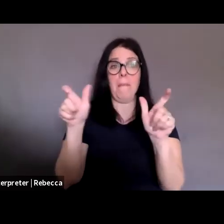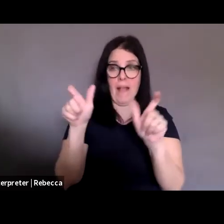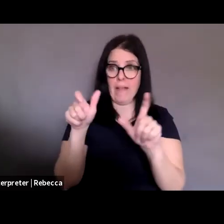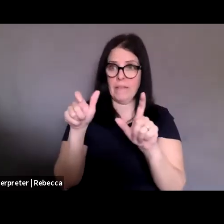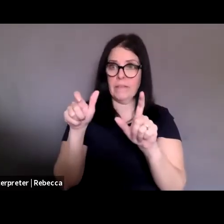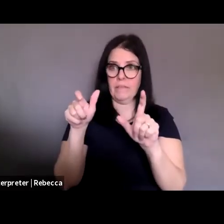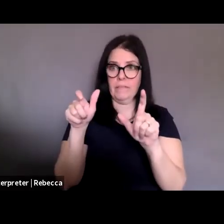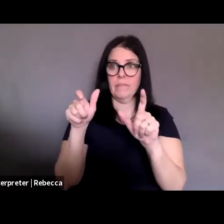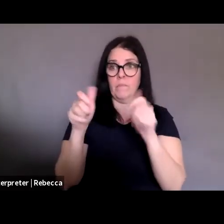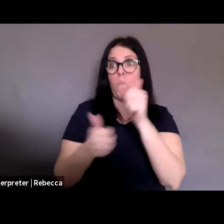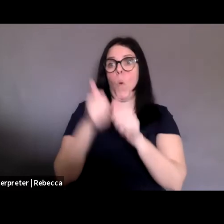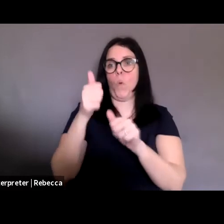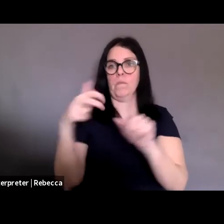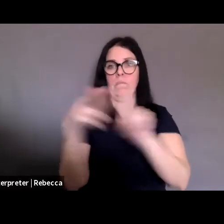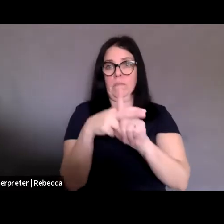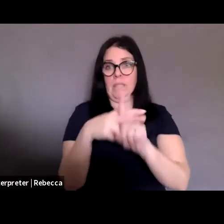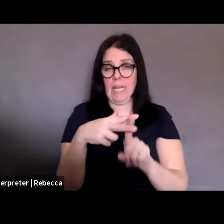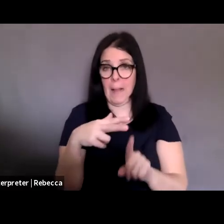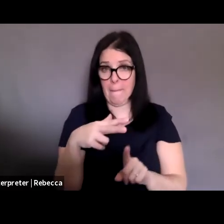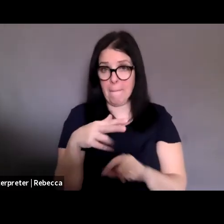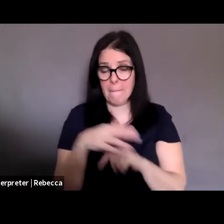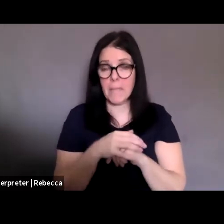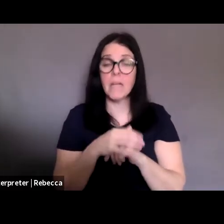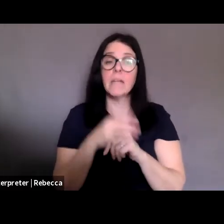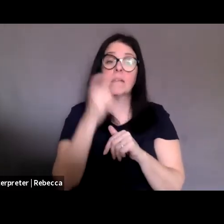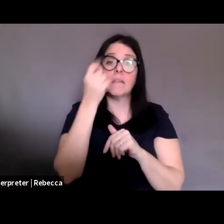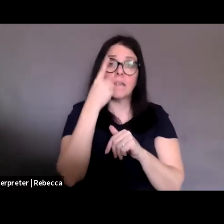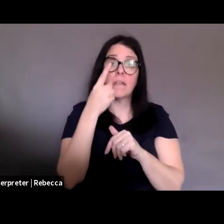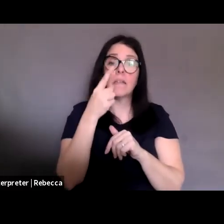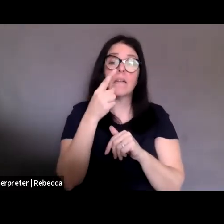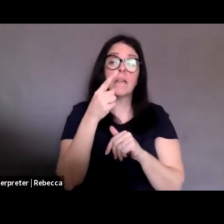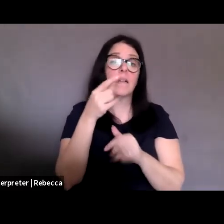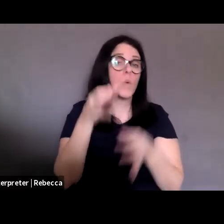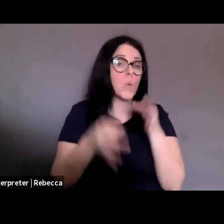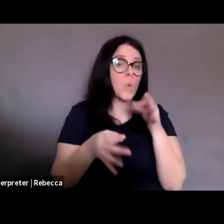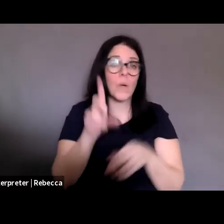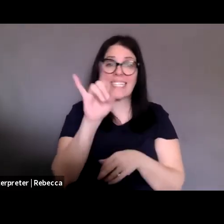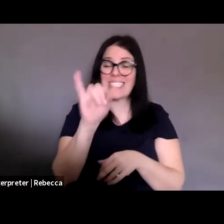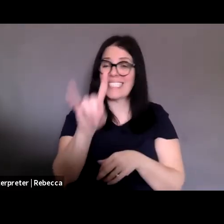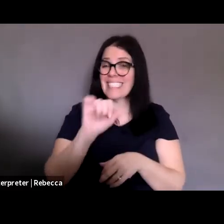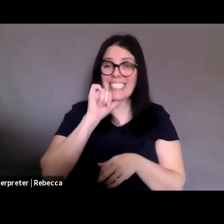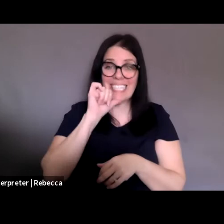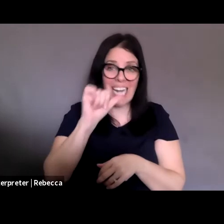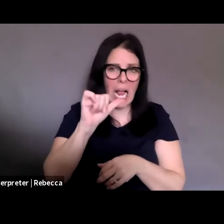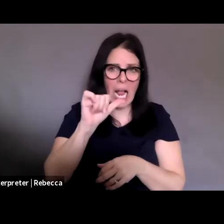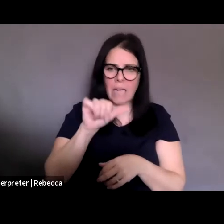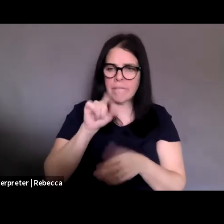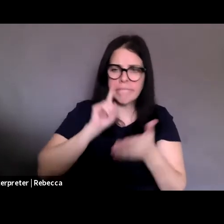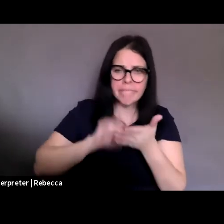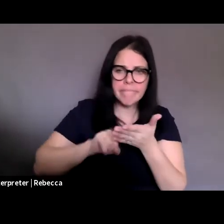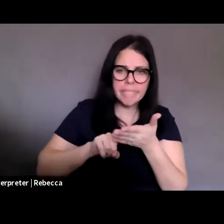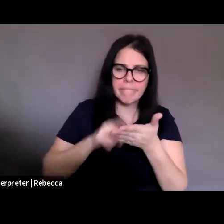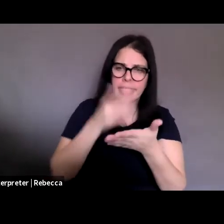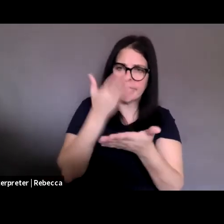While Canadian courts did not make parental alienation findings against the